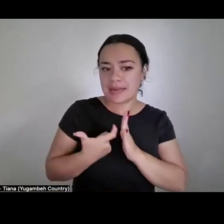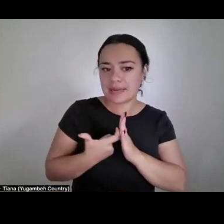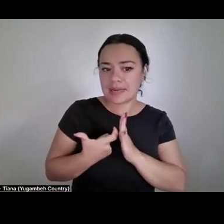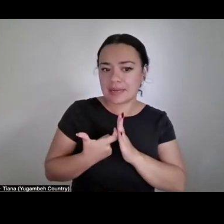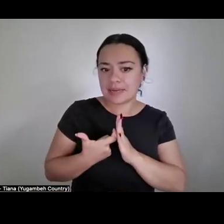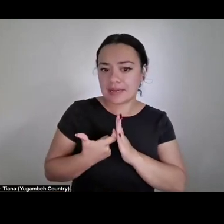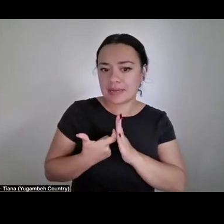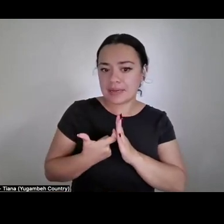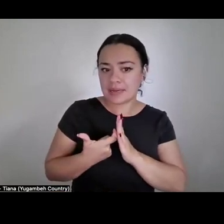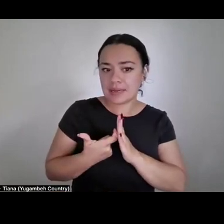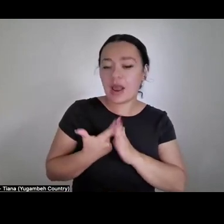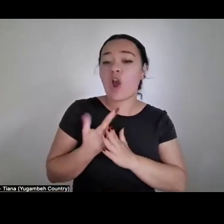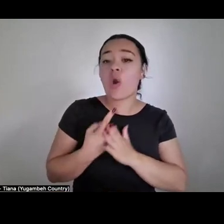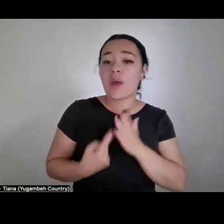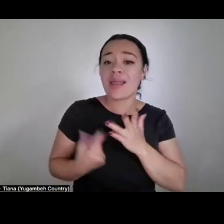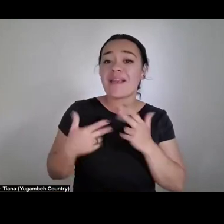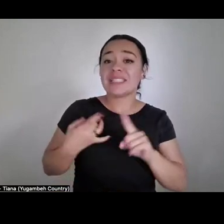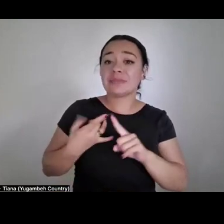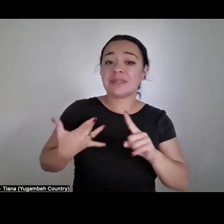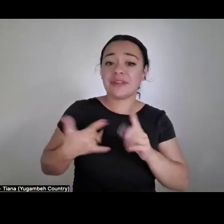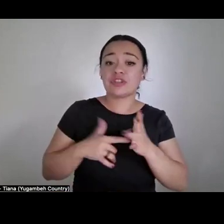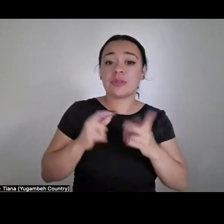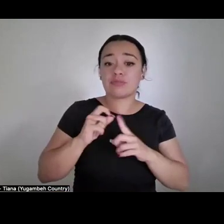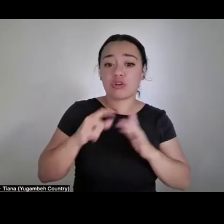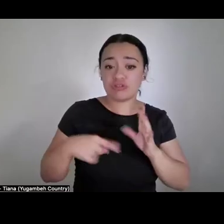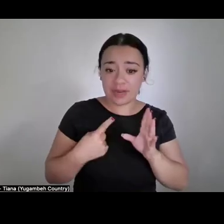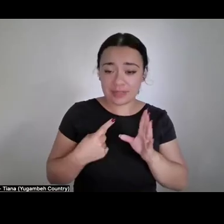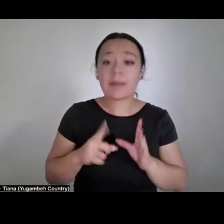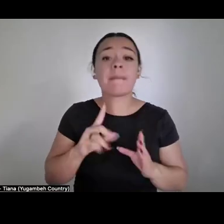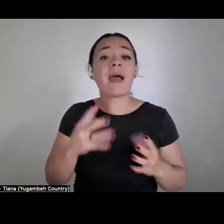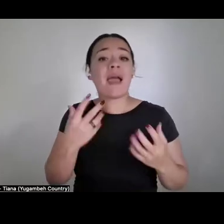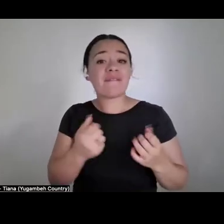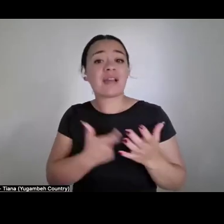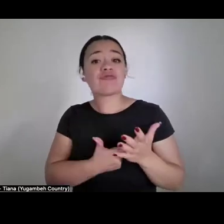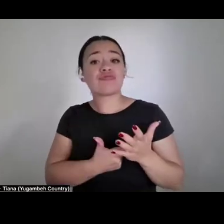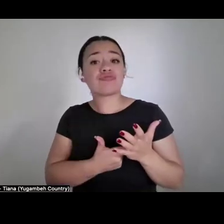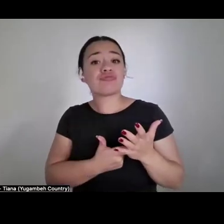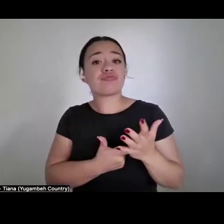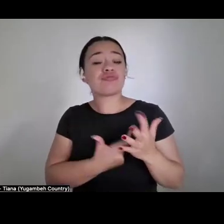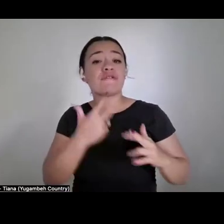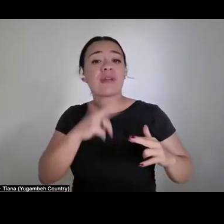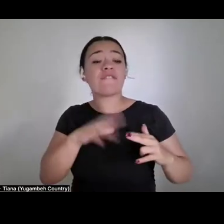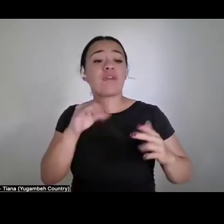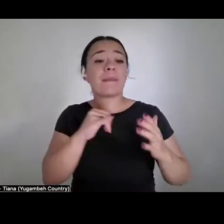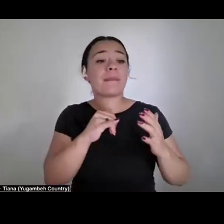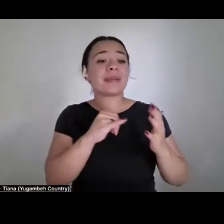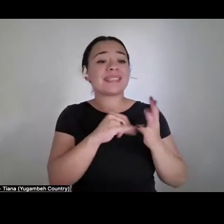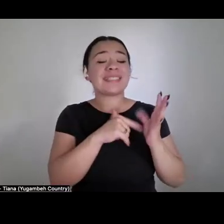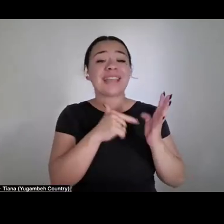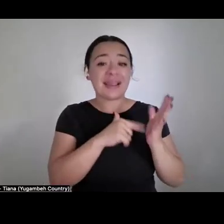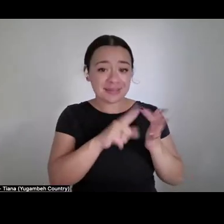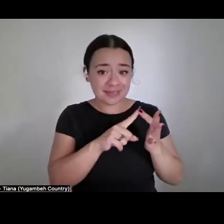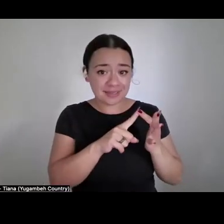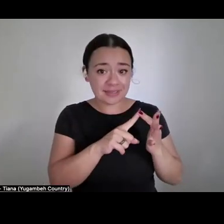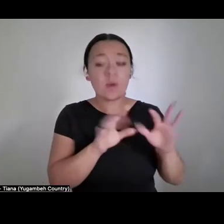it's really specific to the project. But having a referee from a state-based organisation should be fine. They're